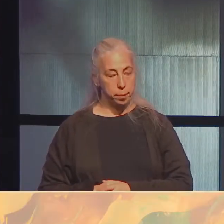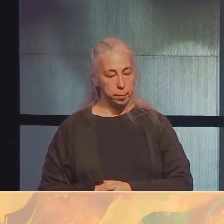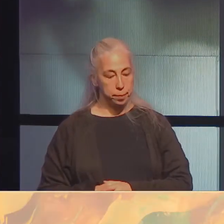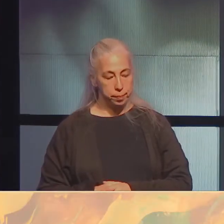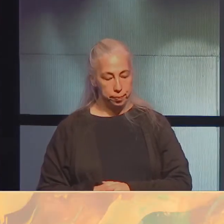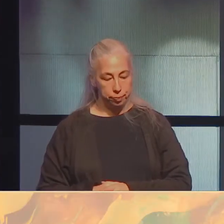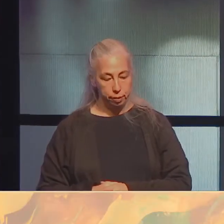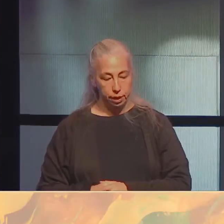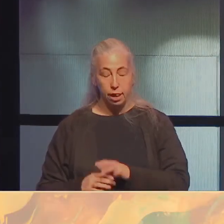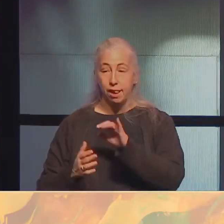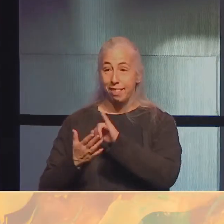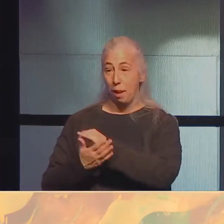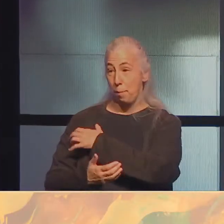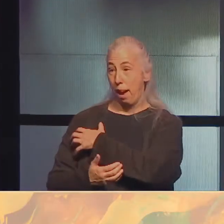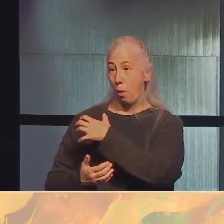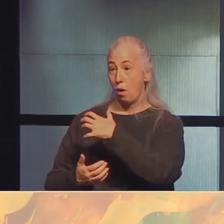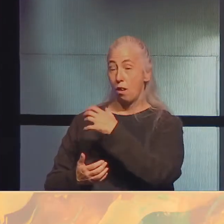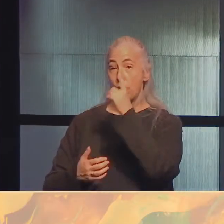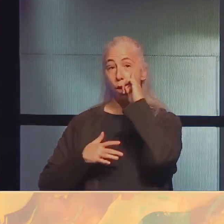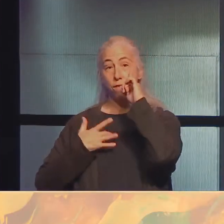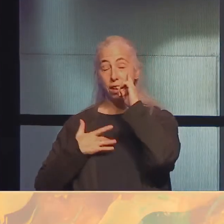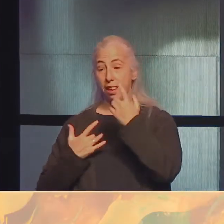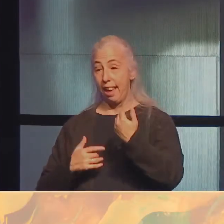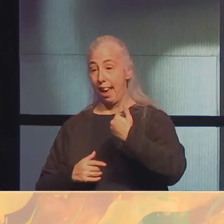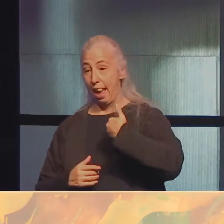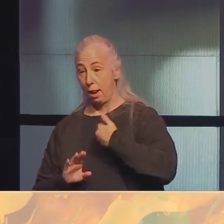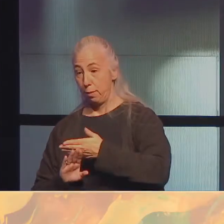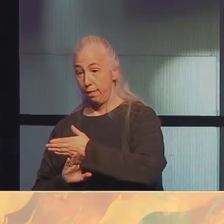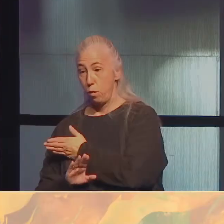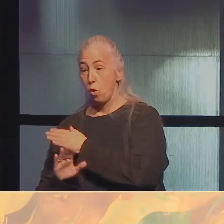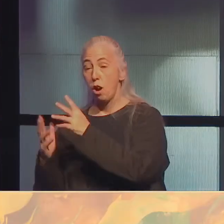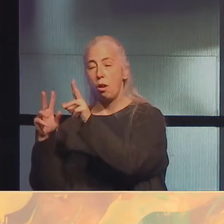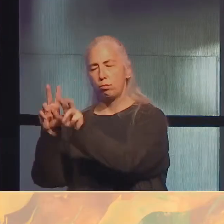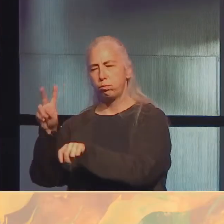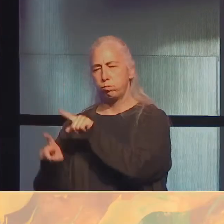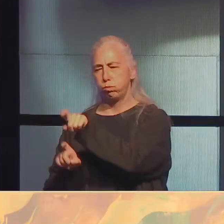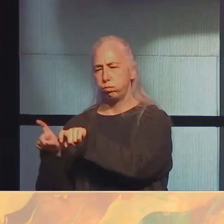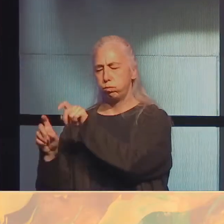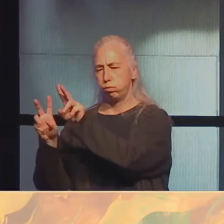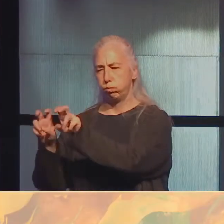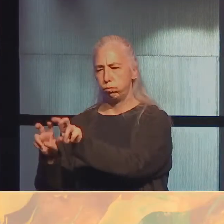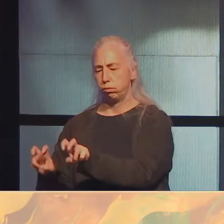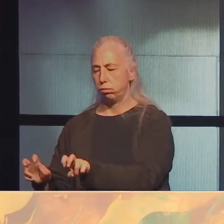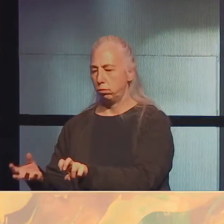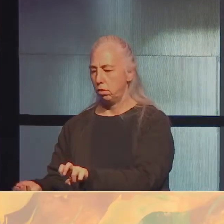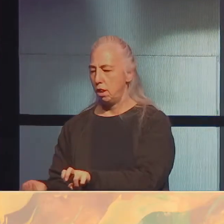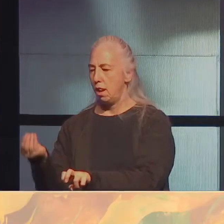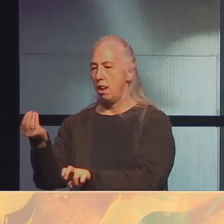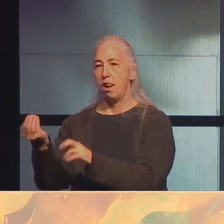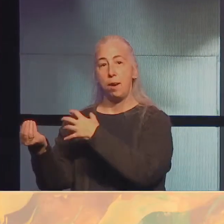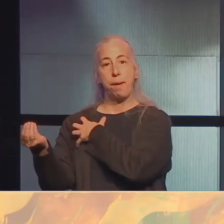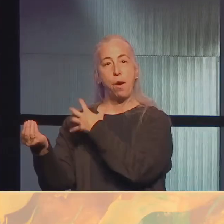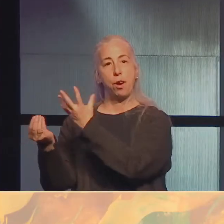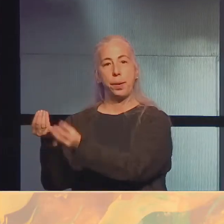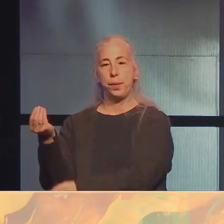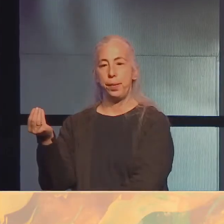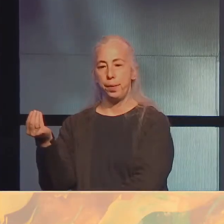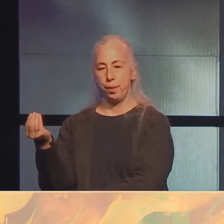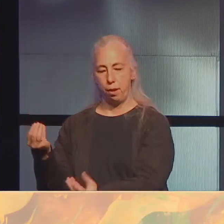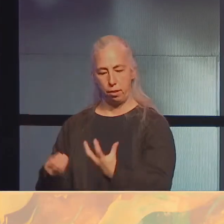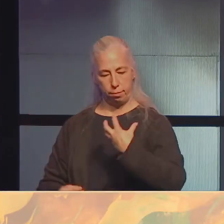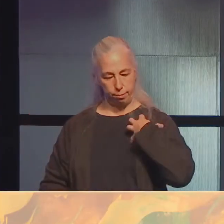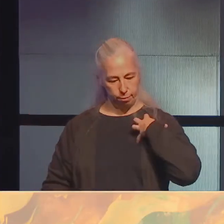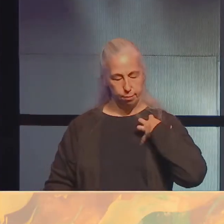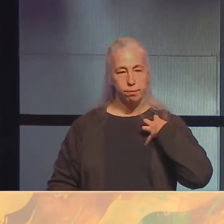We reclaim that power that the distress is eroding away at us. And so as we come to a space of communion this